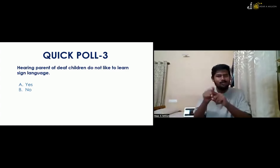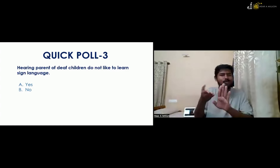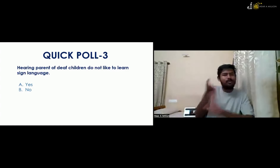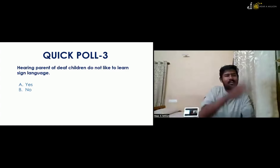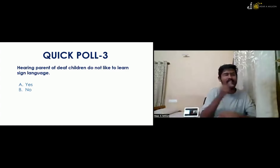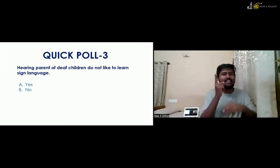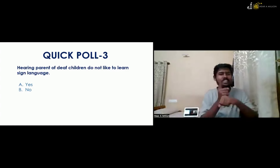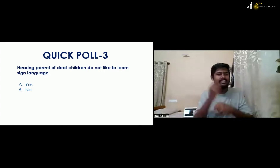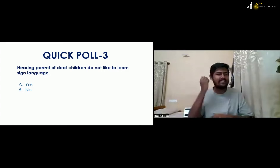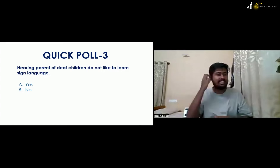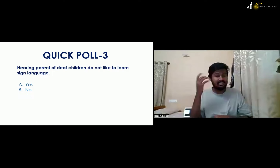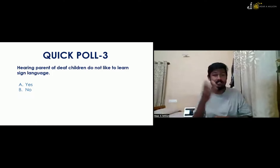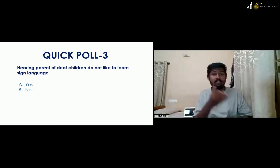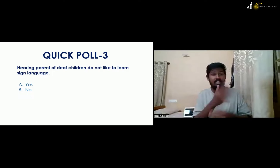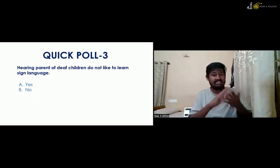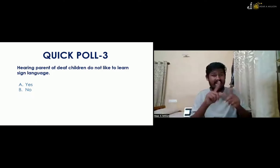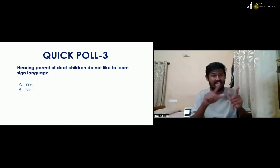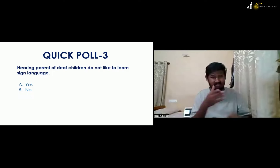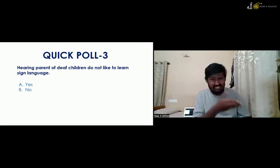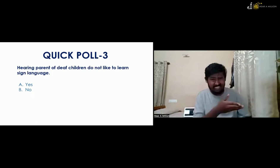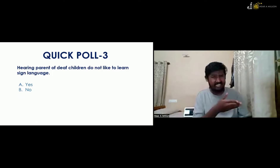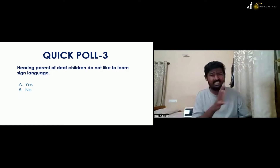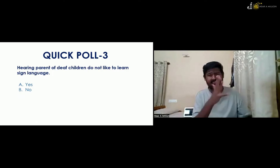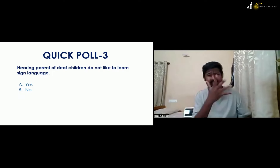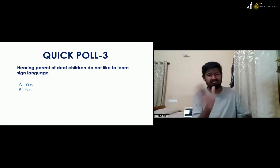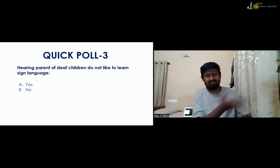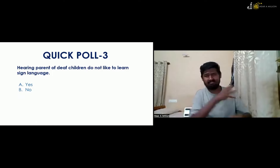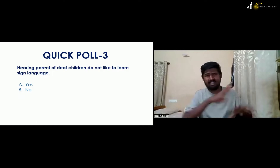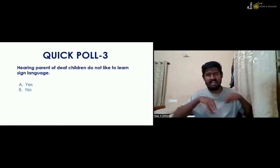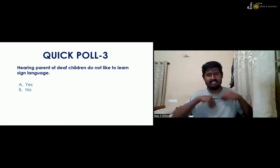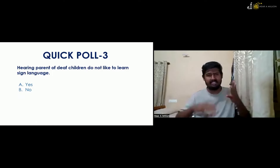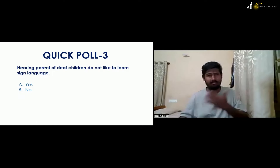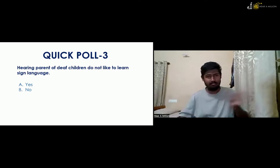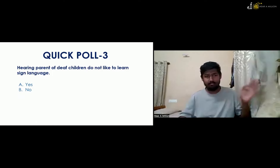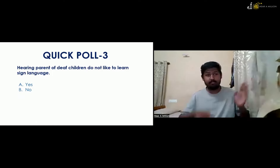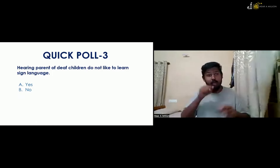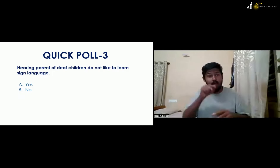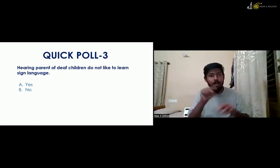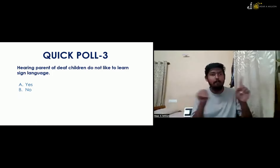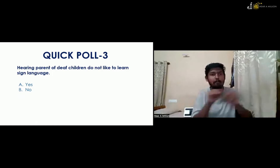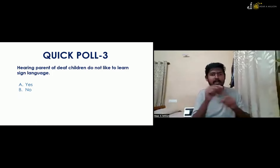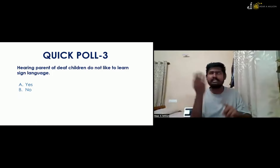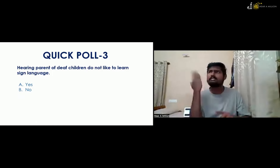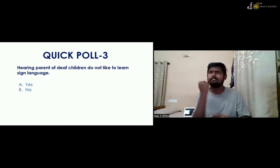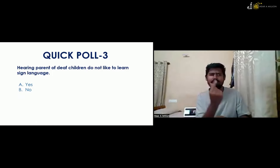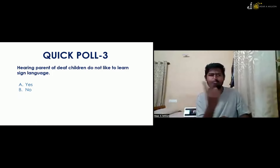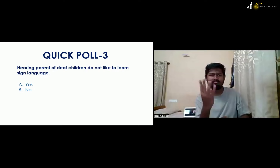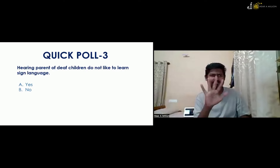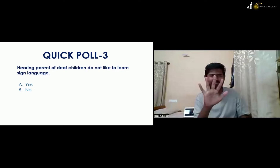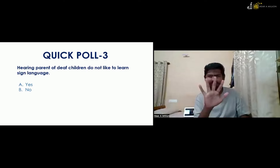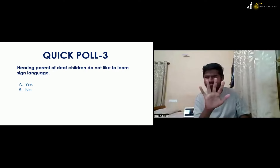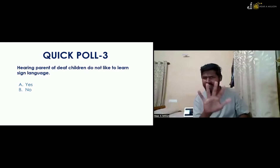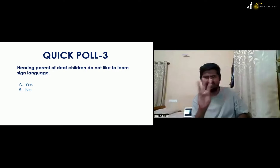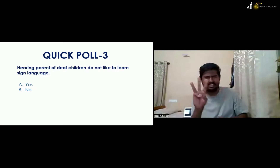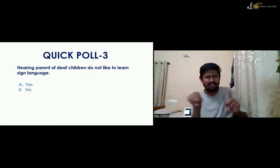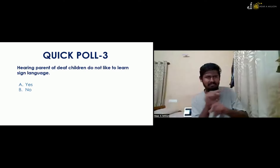now Kanika would be explaining how hearing parents they can get ready to accept this